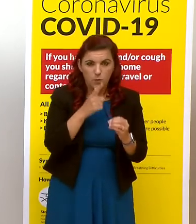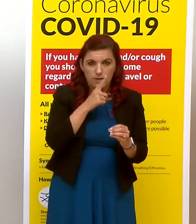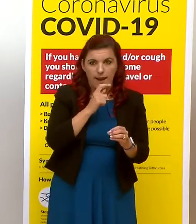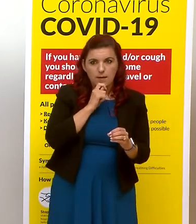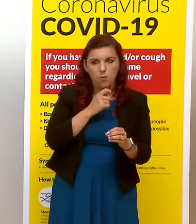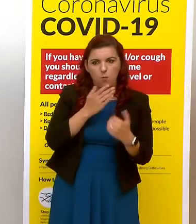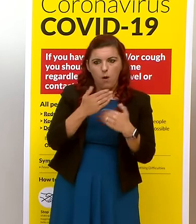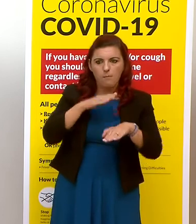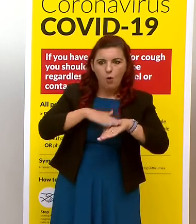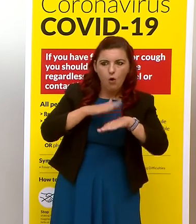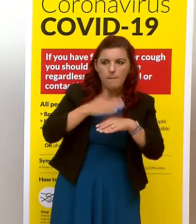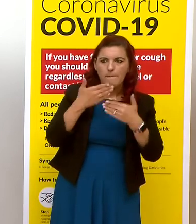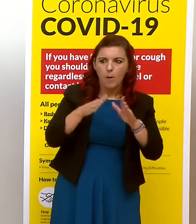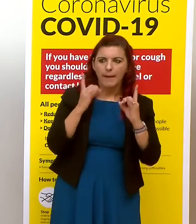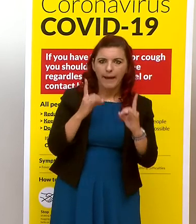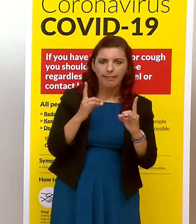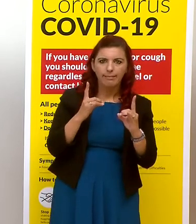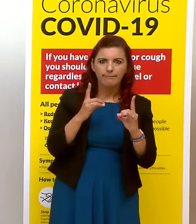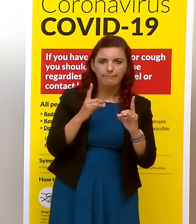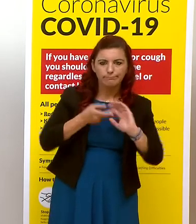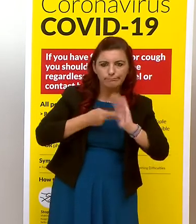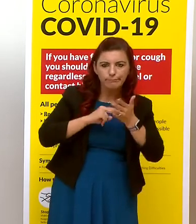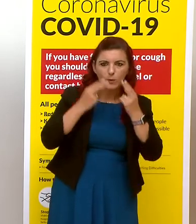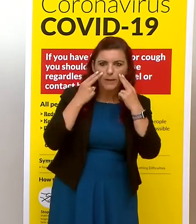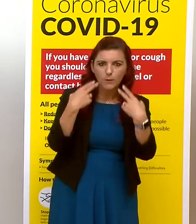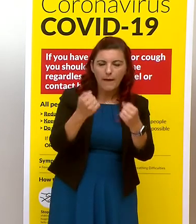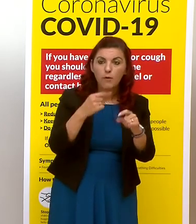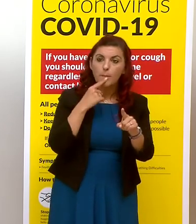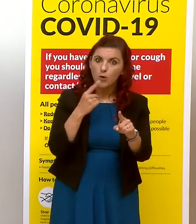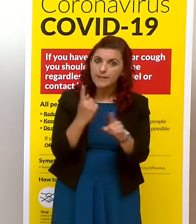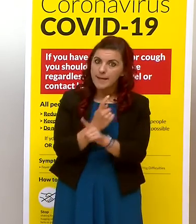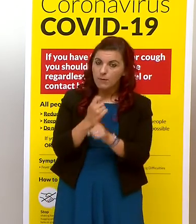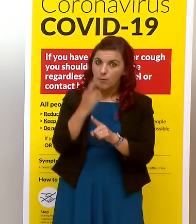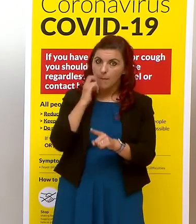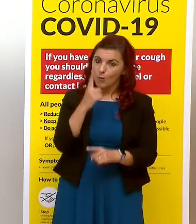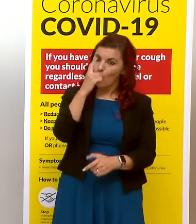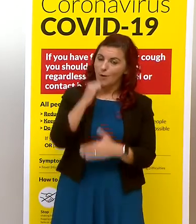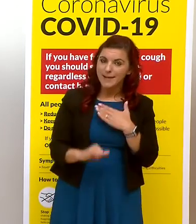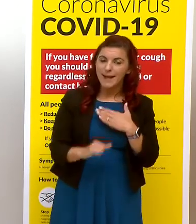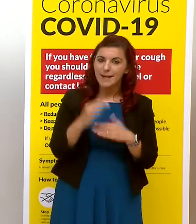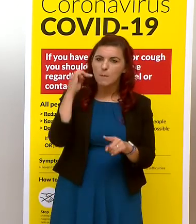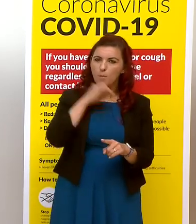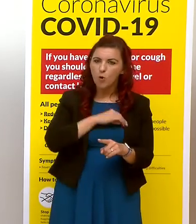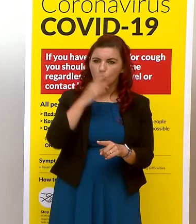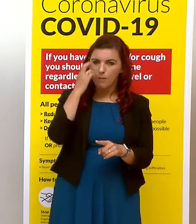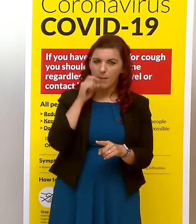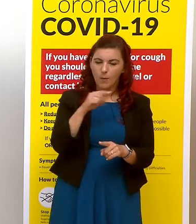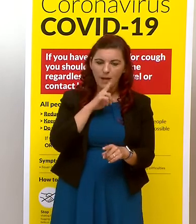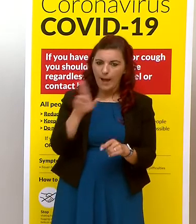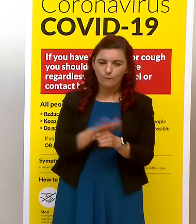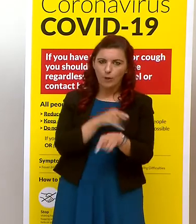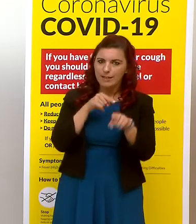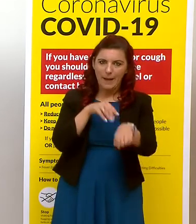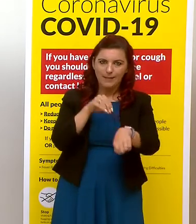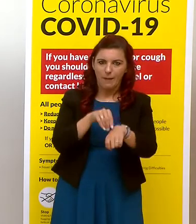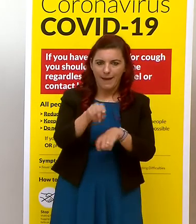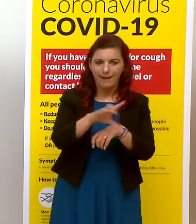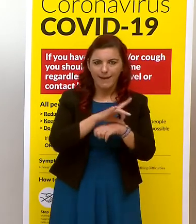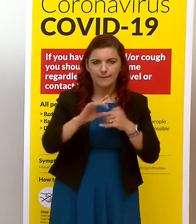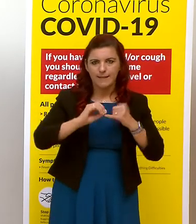which break down and beat down the disease in our community. So it's an important enabler rather than the core function itself.